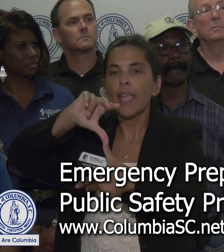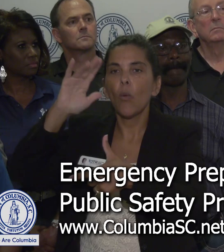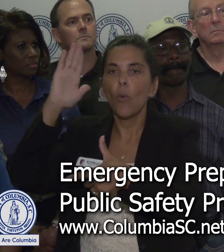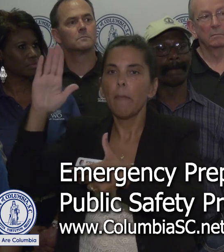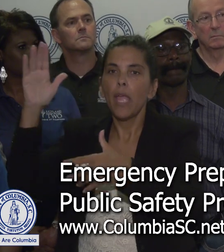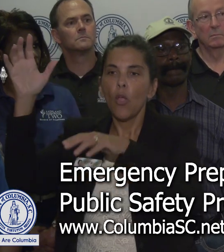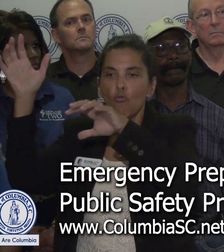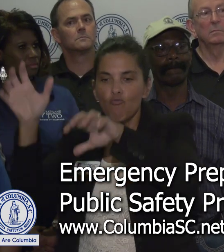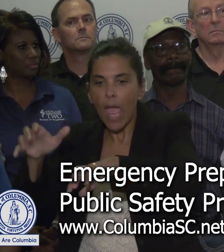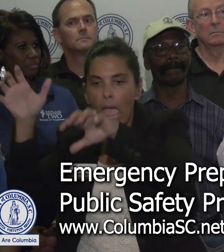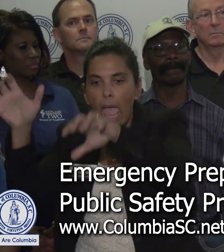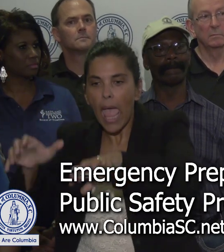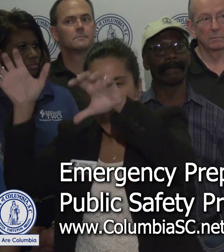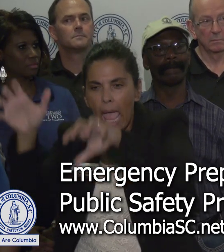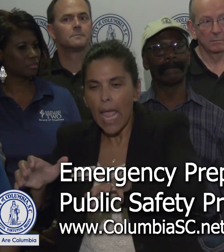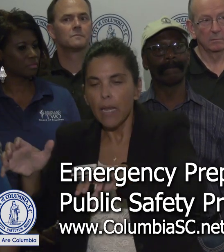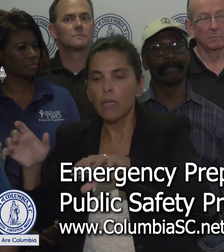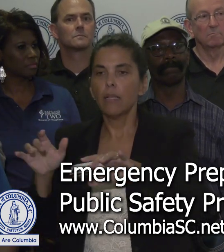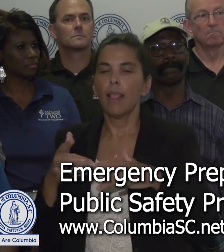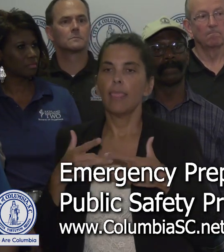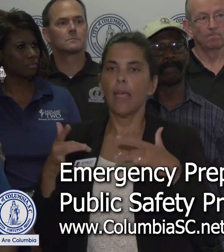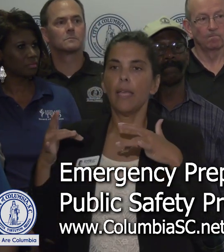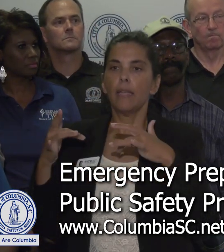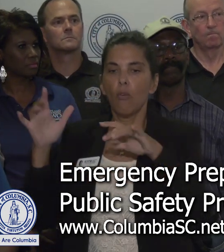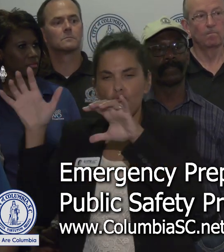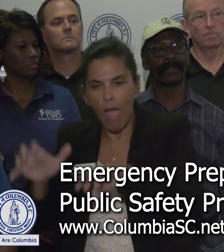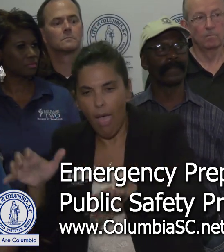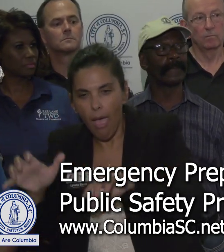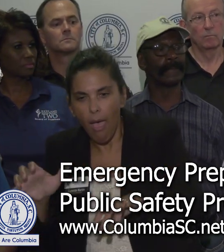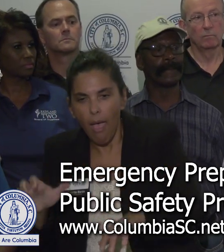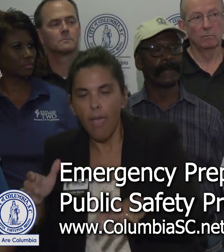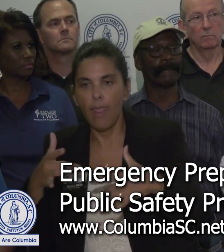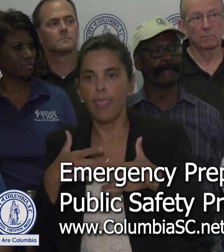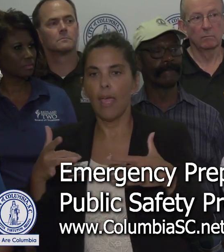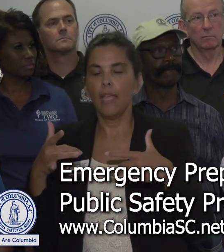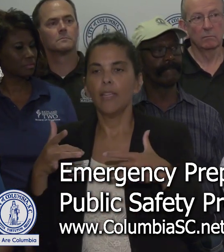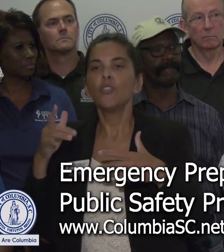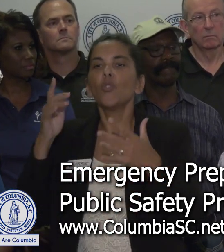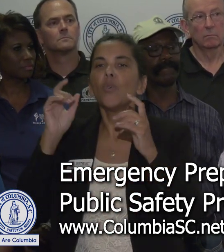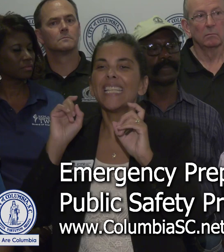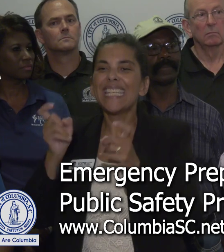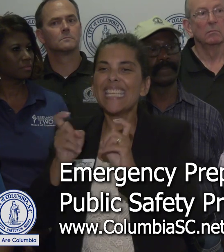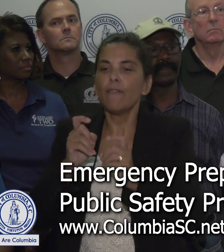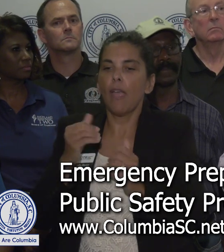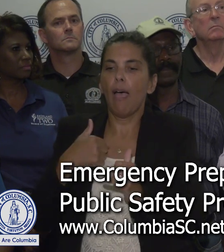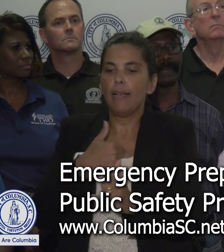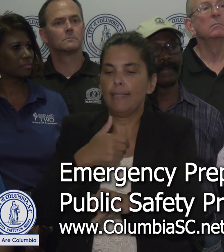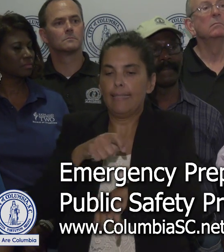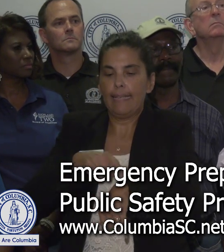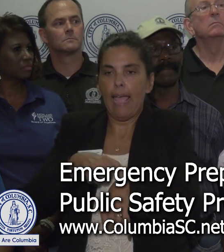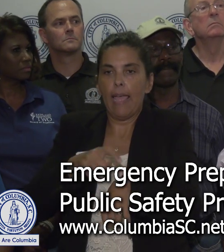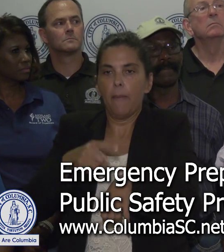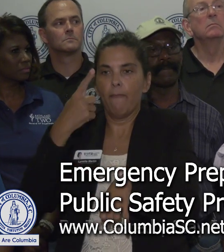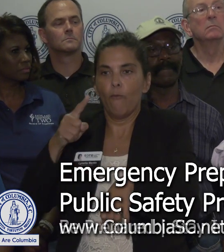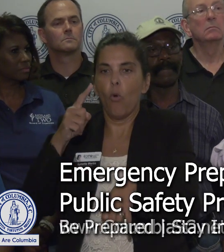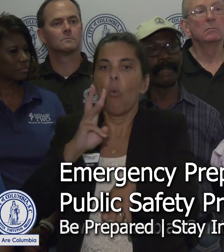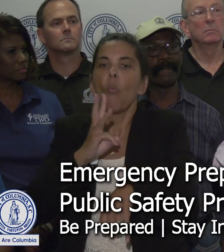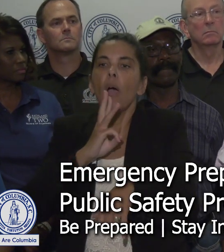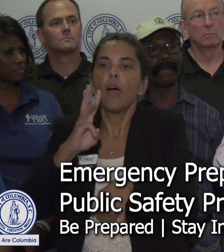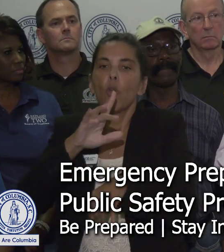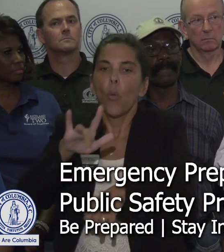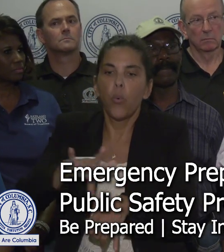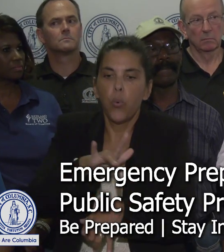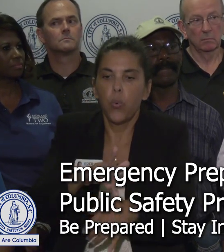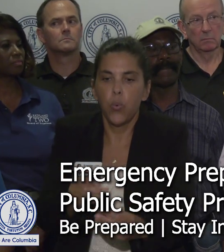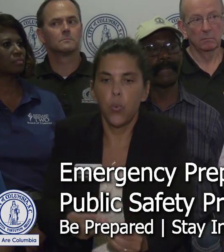our roads to drain off into the creeks and then down to the river, it gives us a better time to recover. So it's going to depend on how